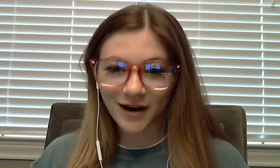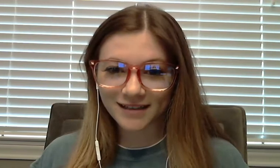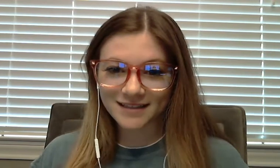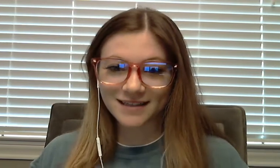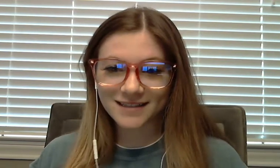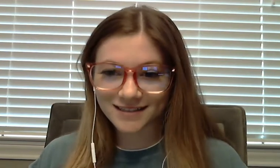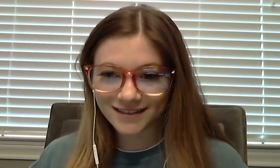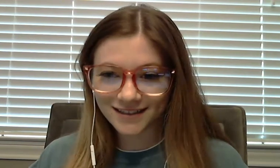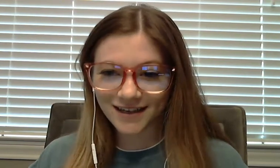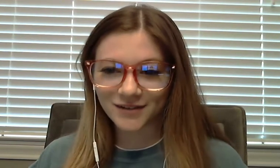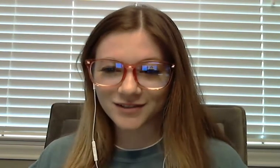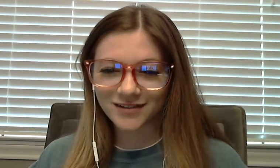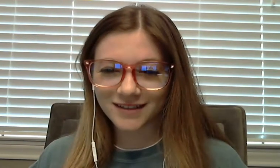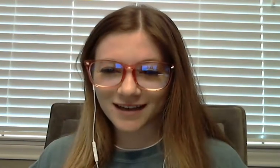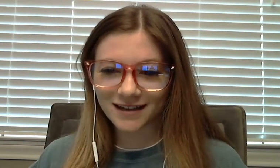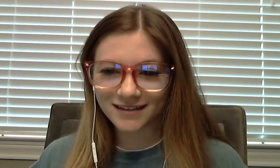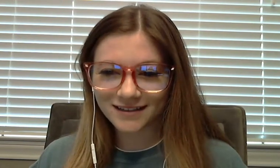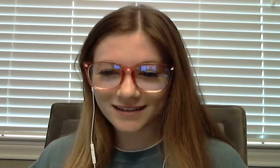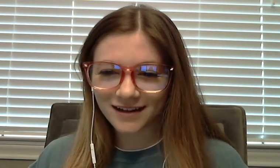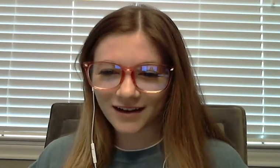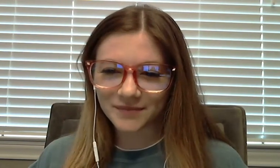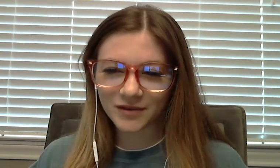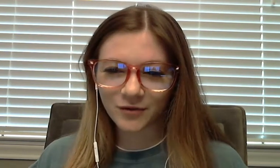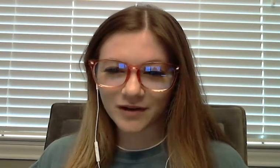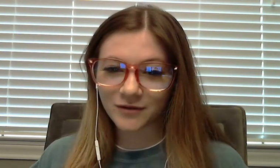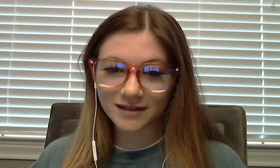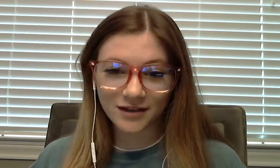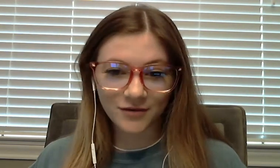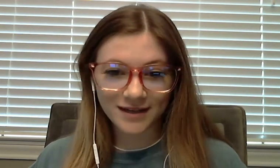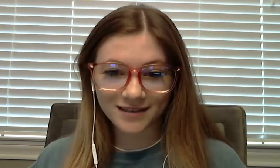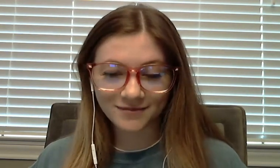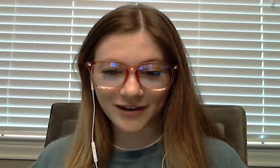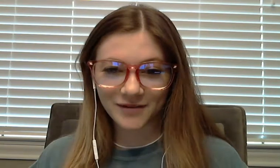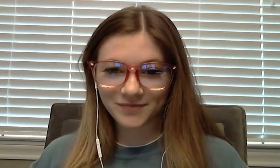practice sentence, and I want you all to sign, where do you want to go eat right now?